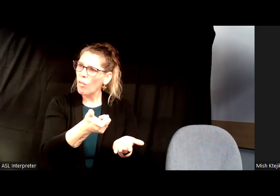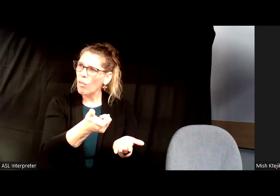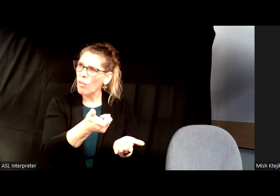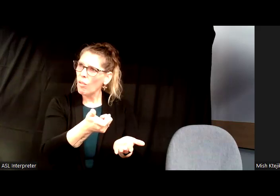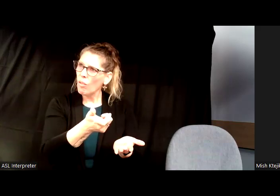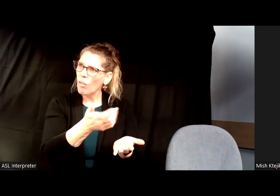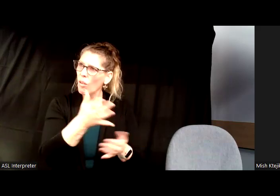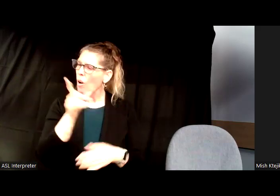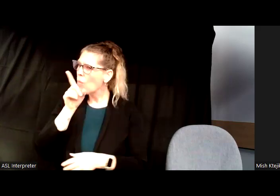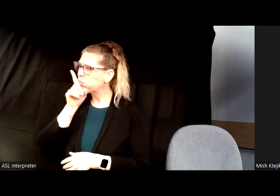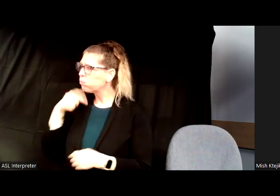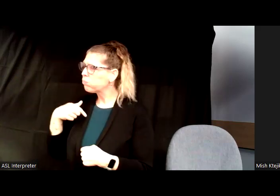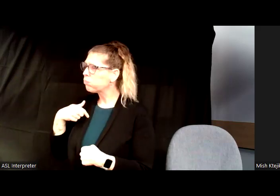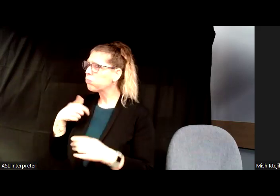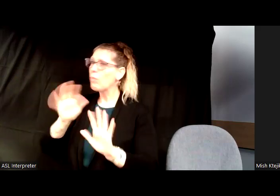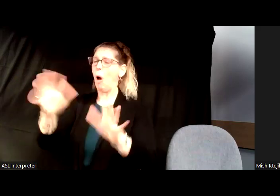What page are we on?